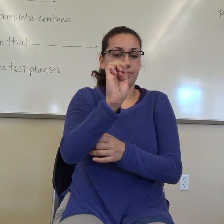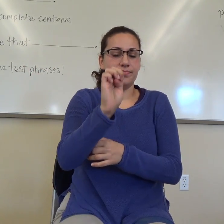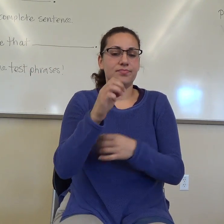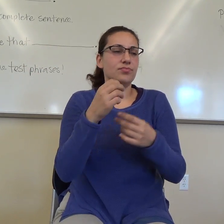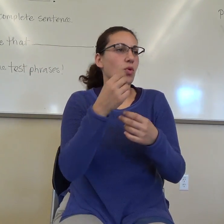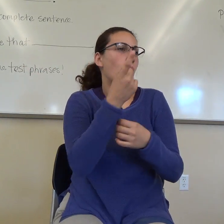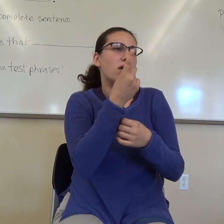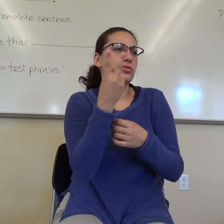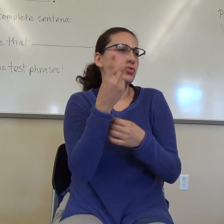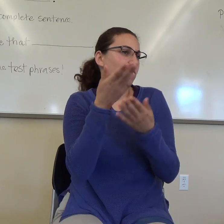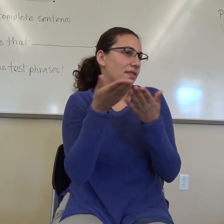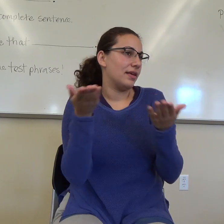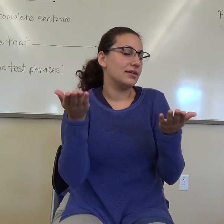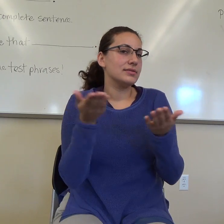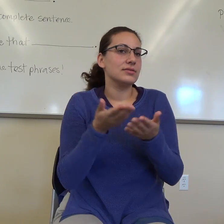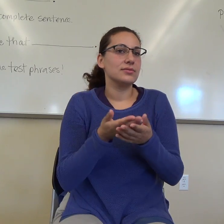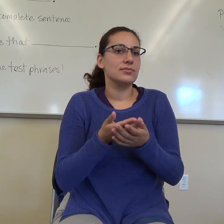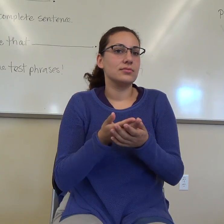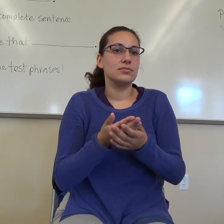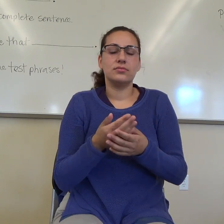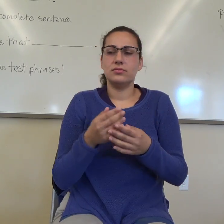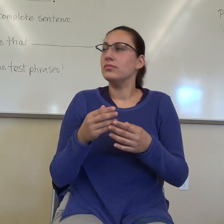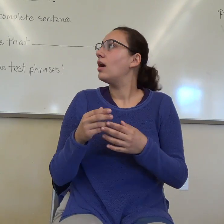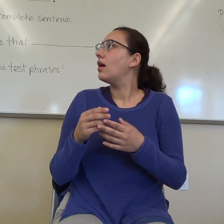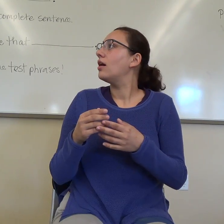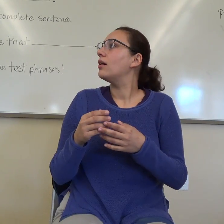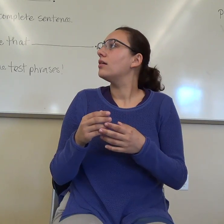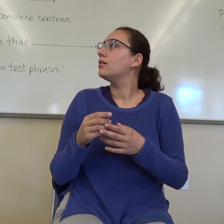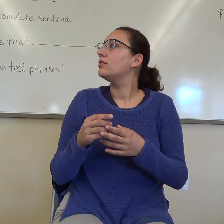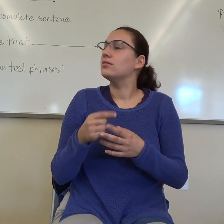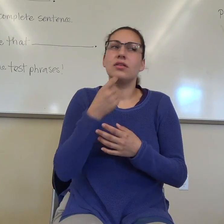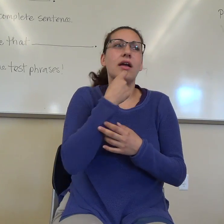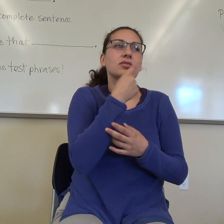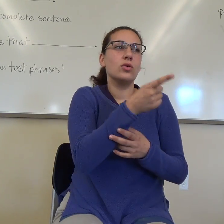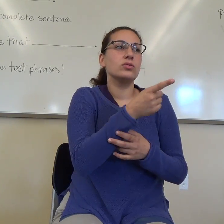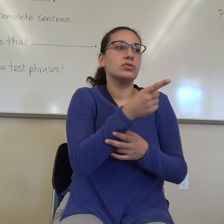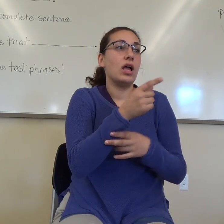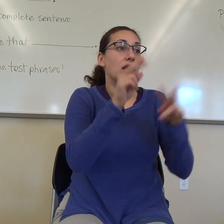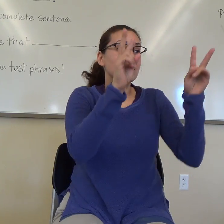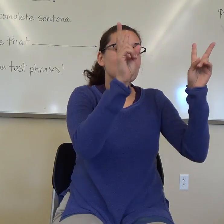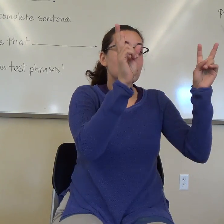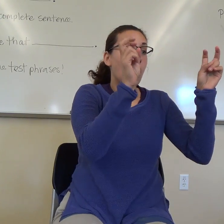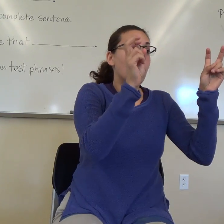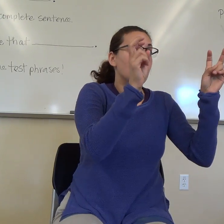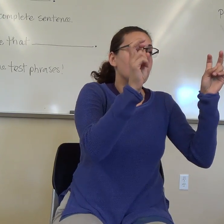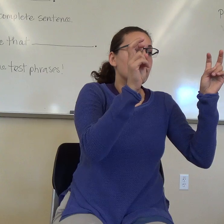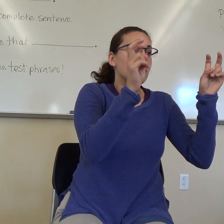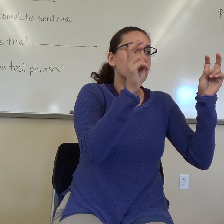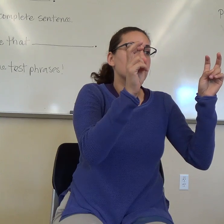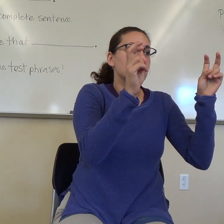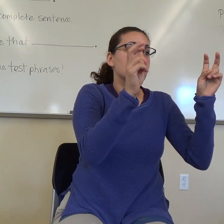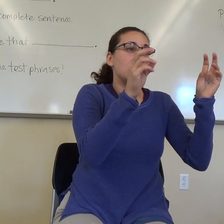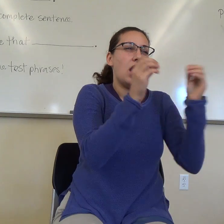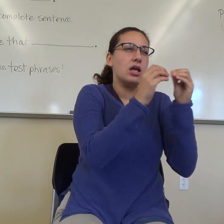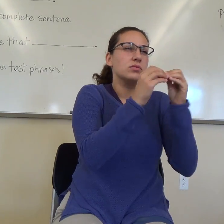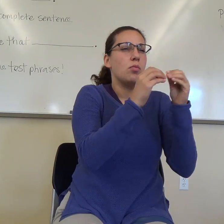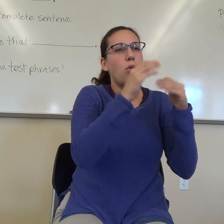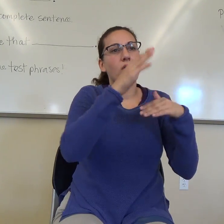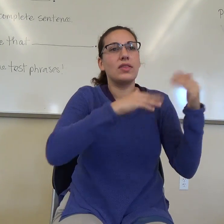The topic, then I said the topic is not just Cinco de Mayo, that's too broad. So that kind of